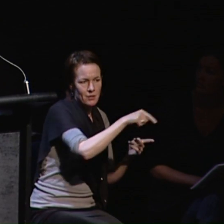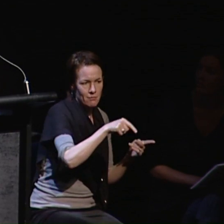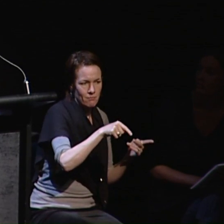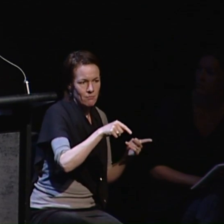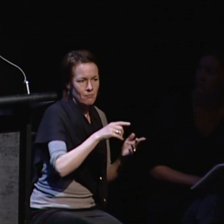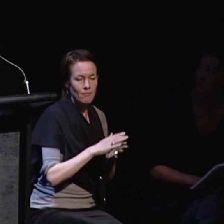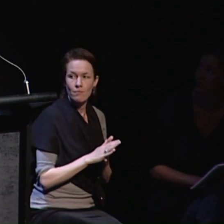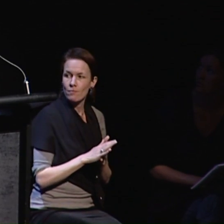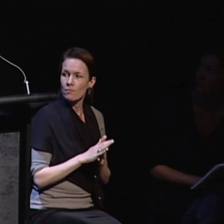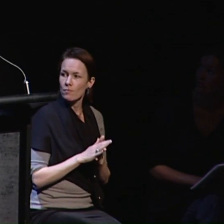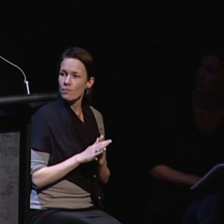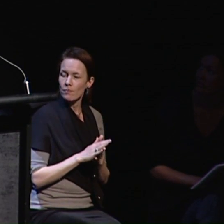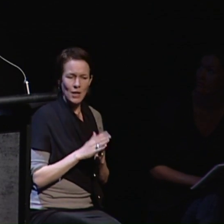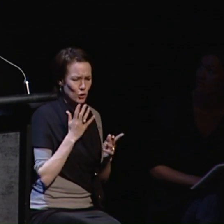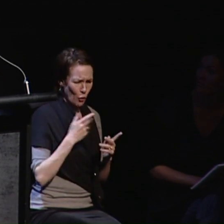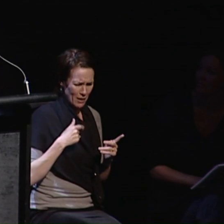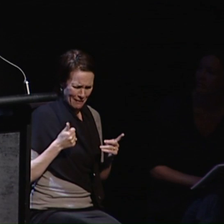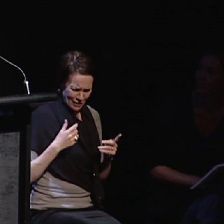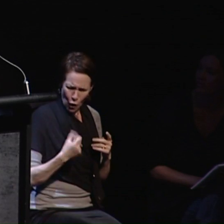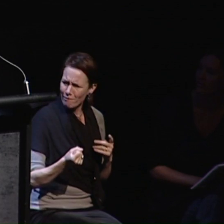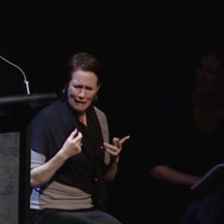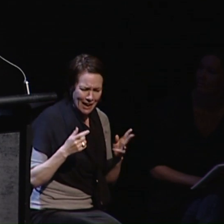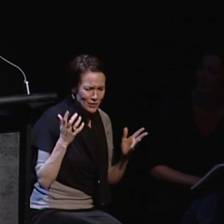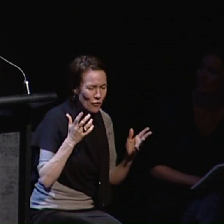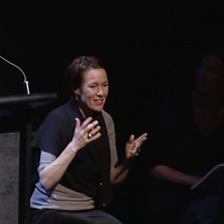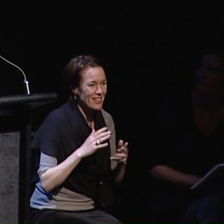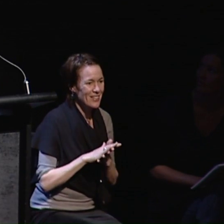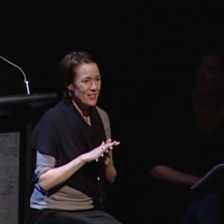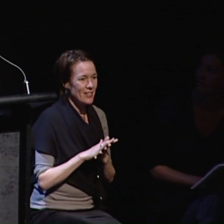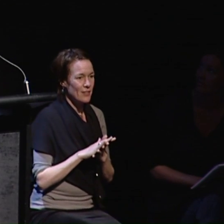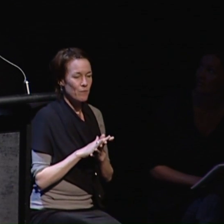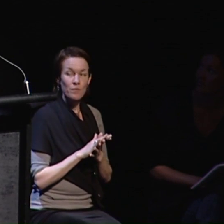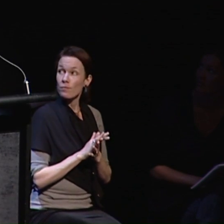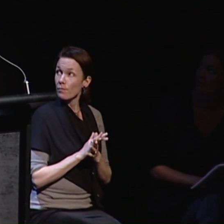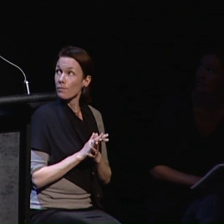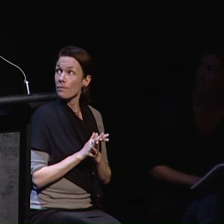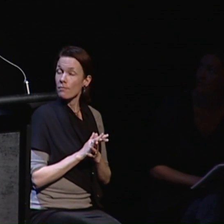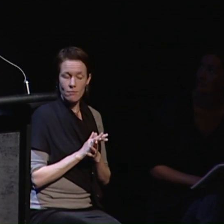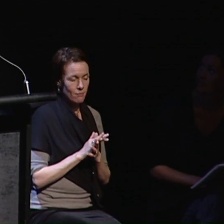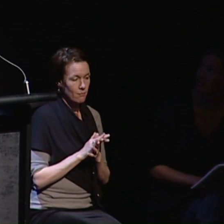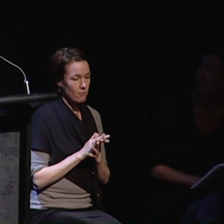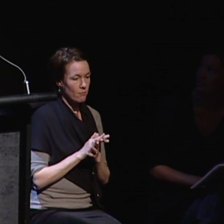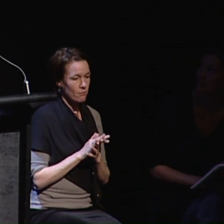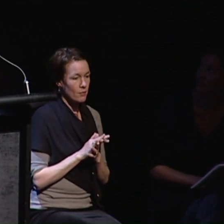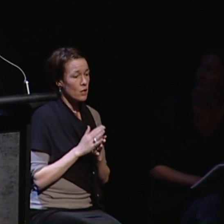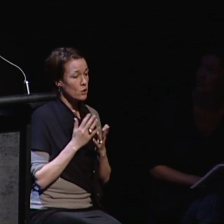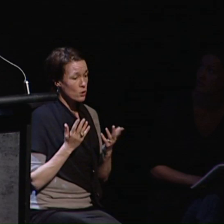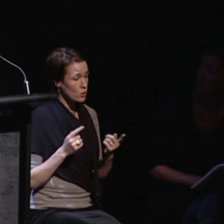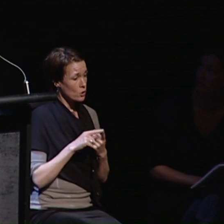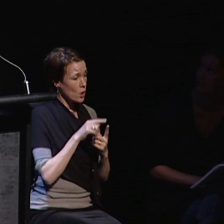Oh dear, I just turned off the whole thing, sorry. And that means having an opportunity and having opportunities and